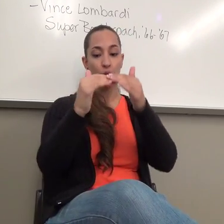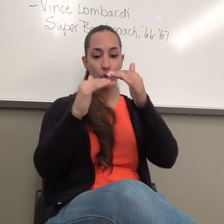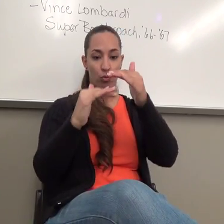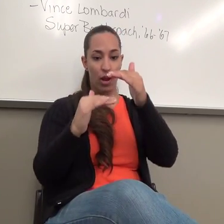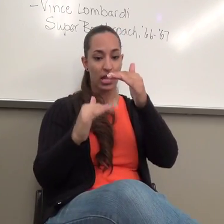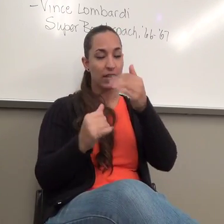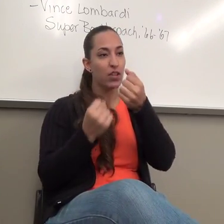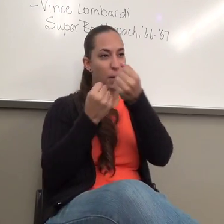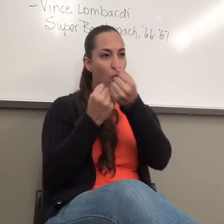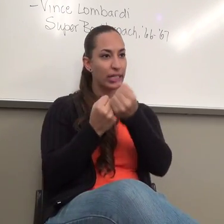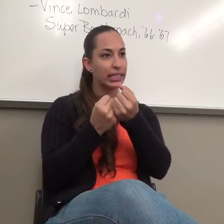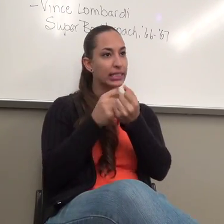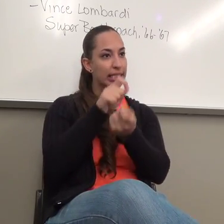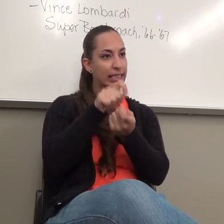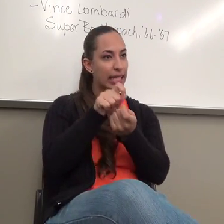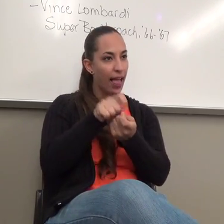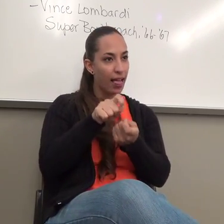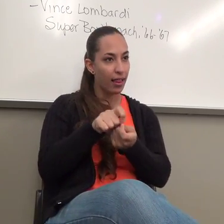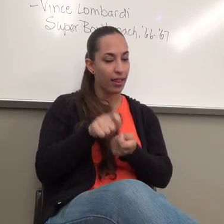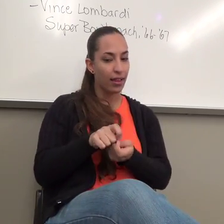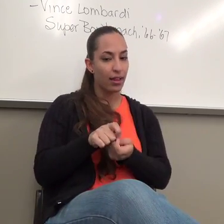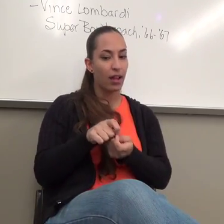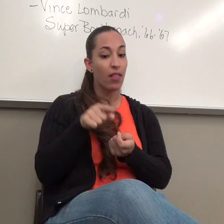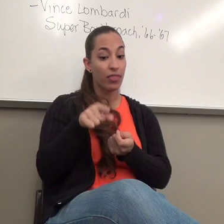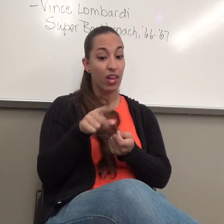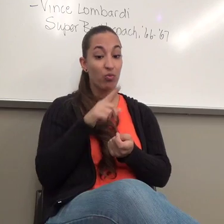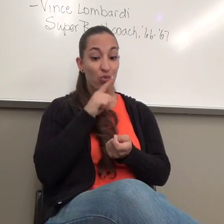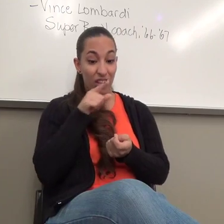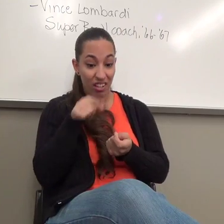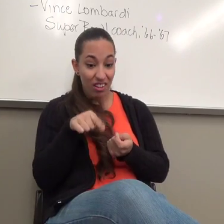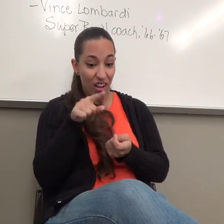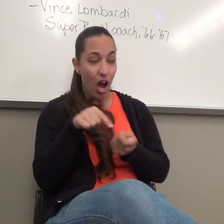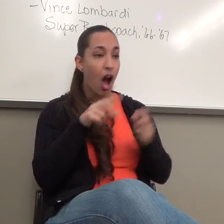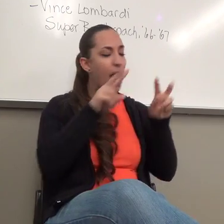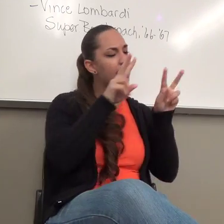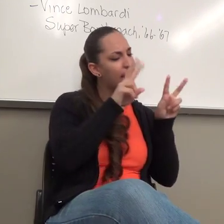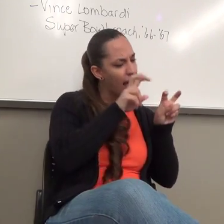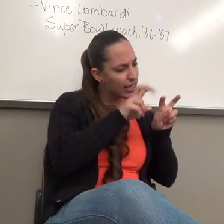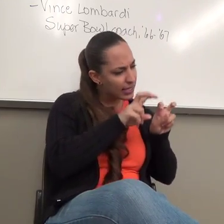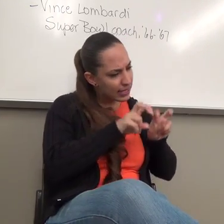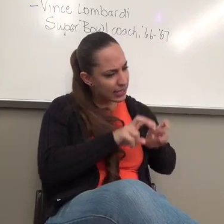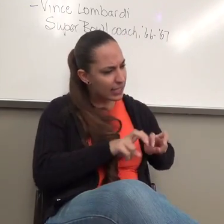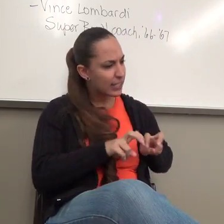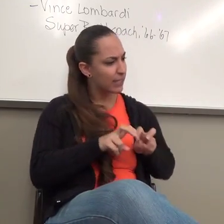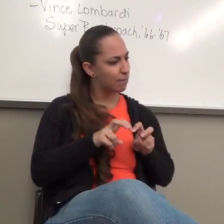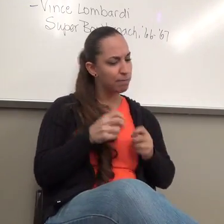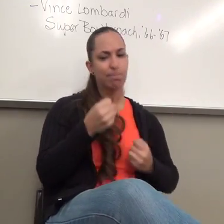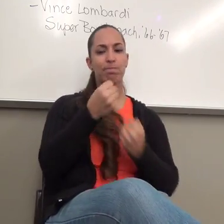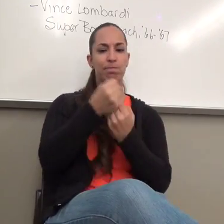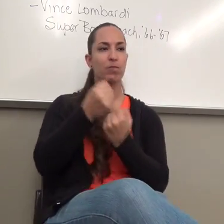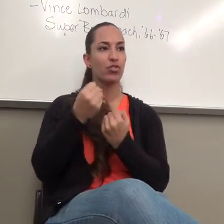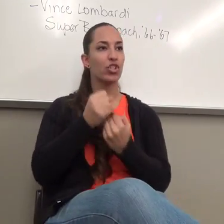that paragraph are an analysis of your dominant impression.